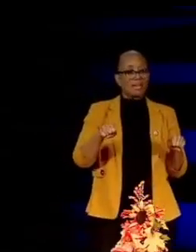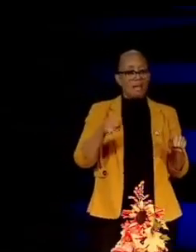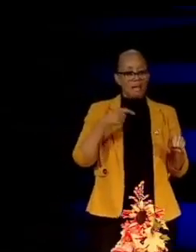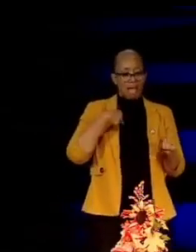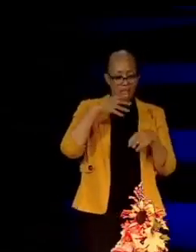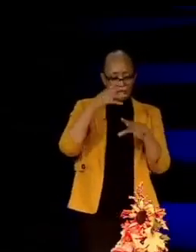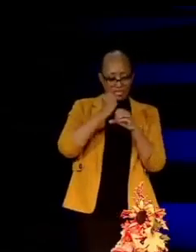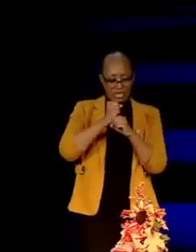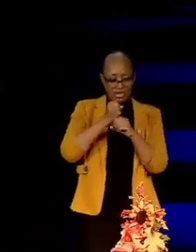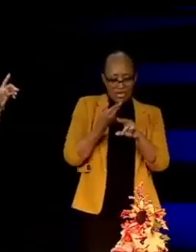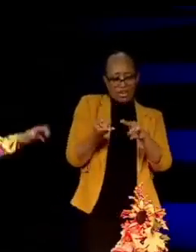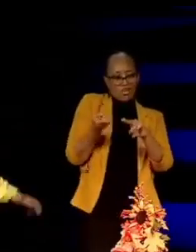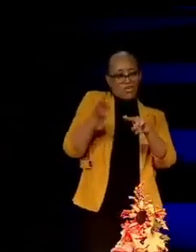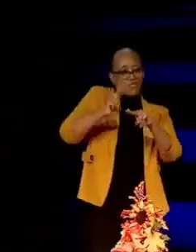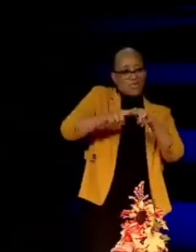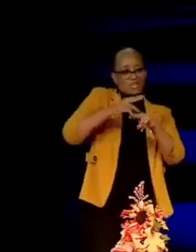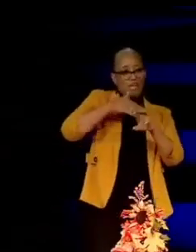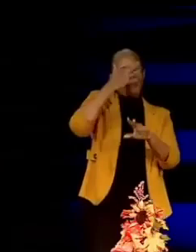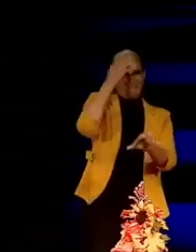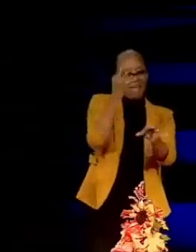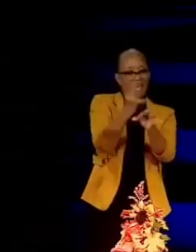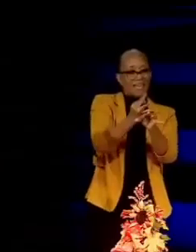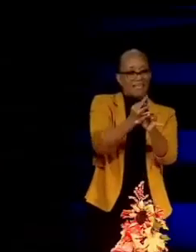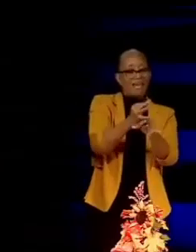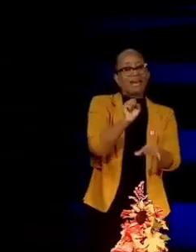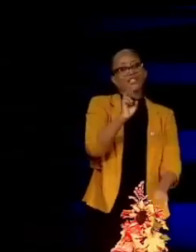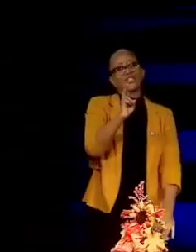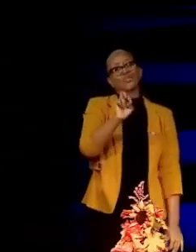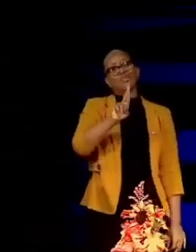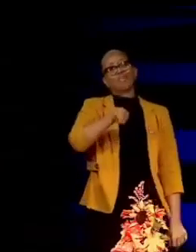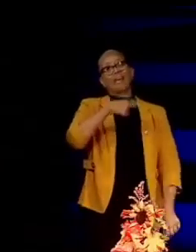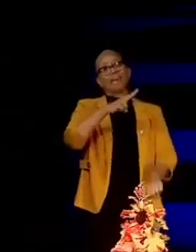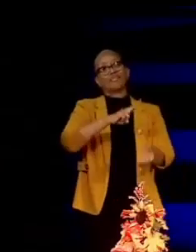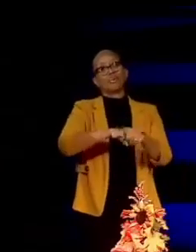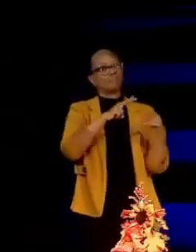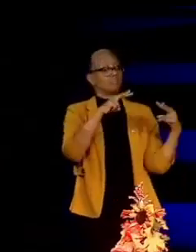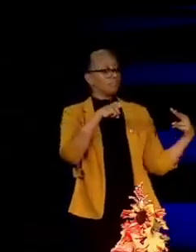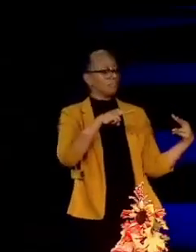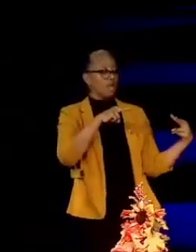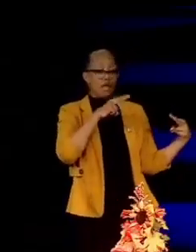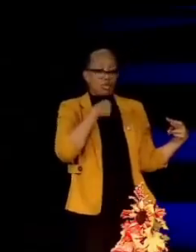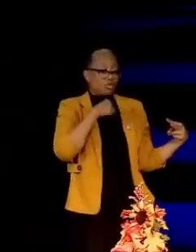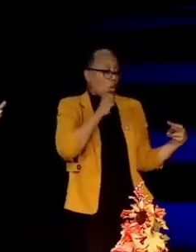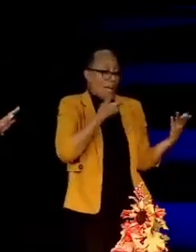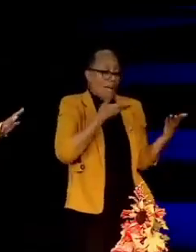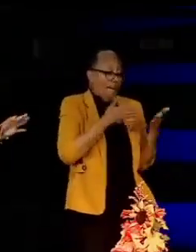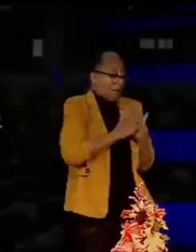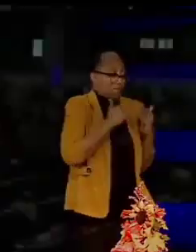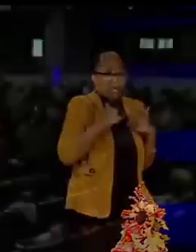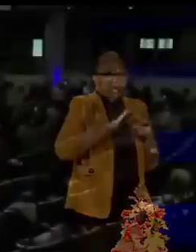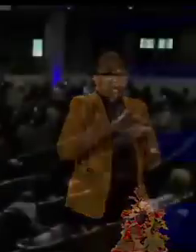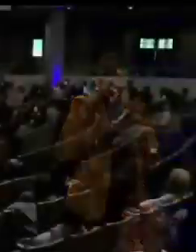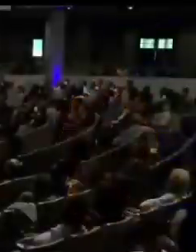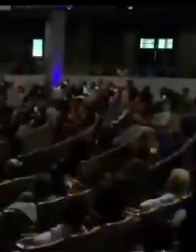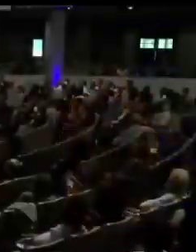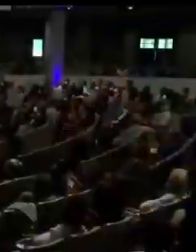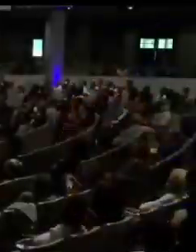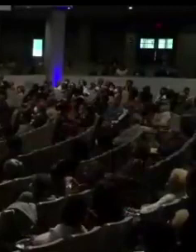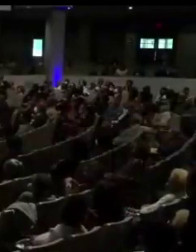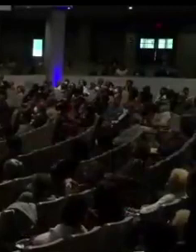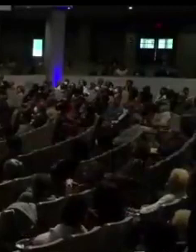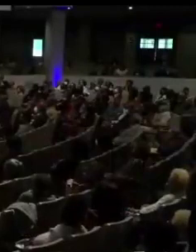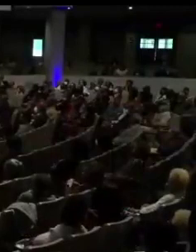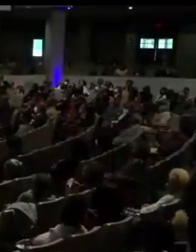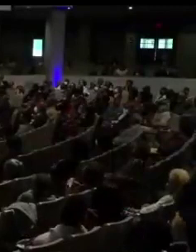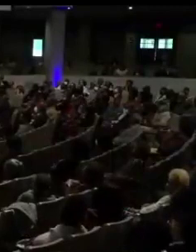more faith supernaturally. Look at your neighbor and say, don't ask me how it happens. Come on, say, don't ask me how it